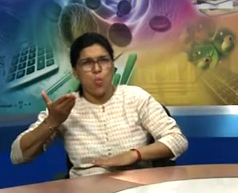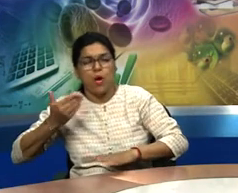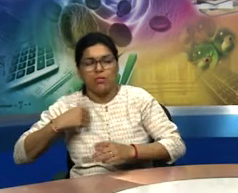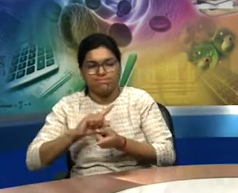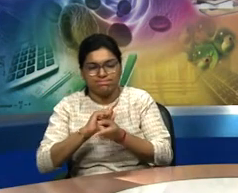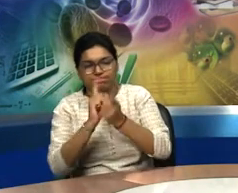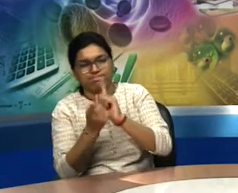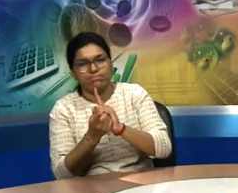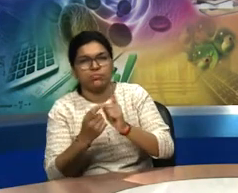touches.